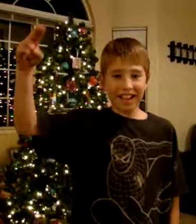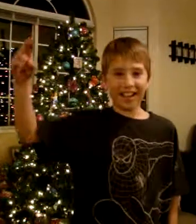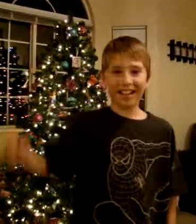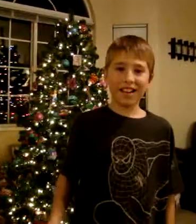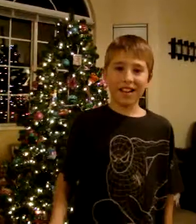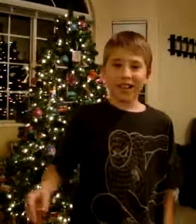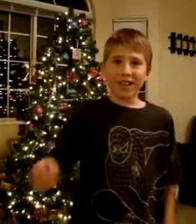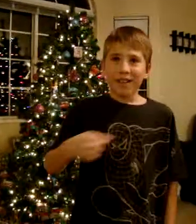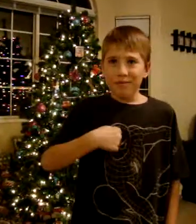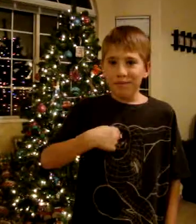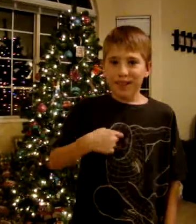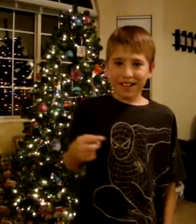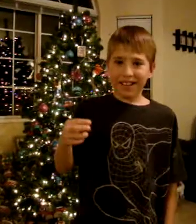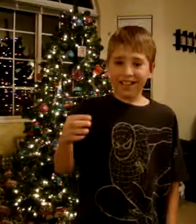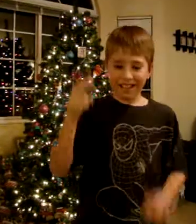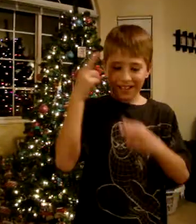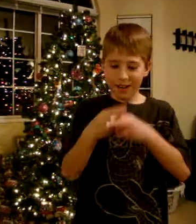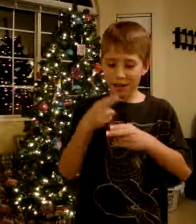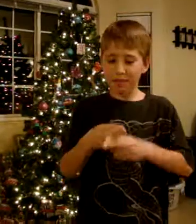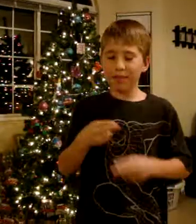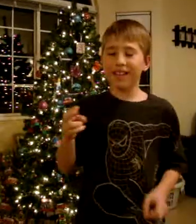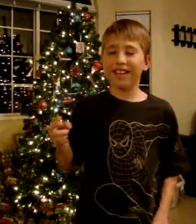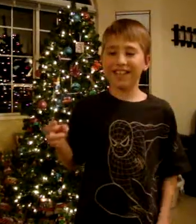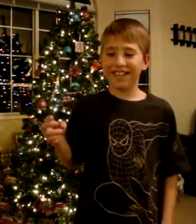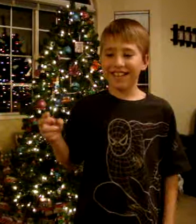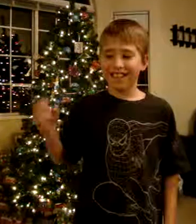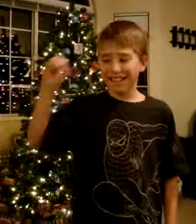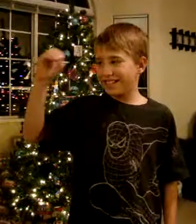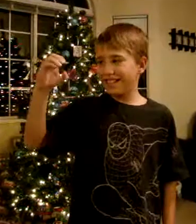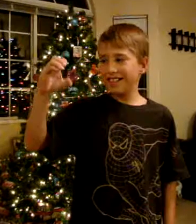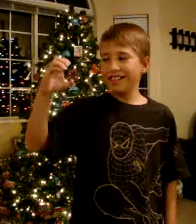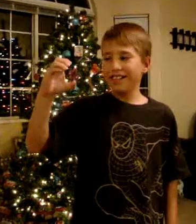Hi, my name is